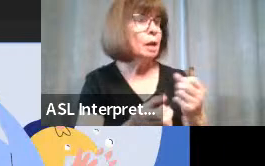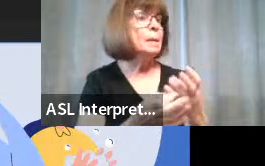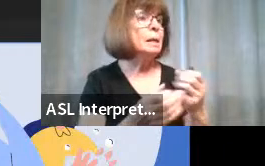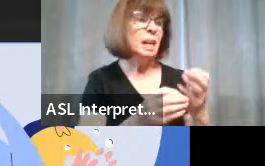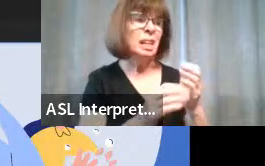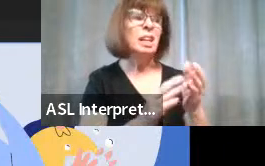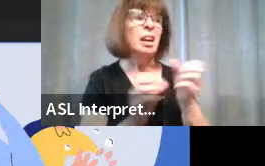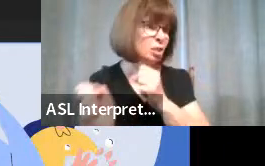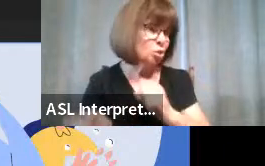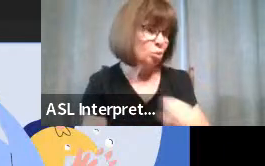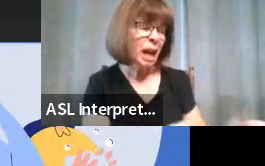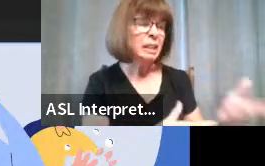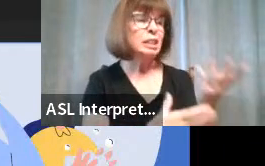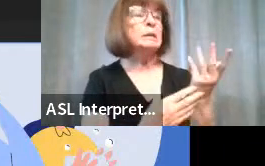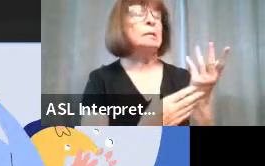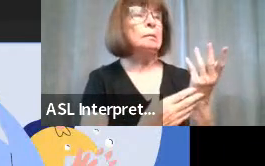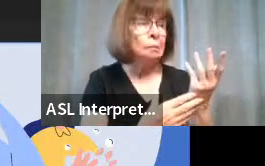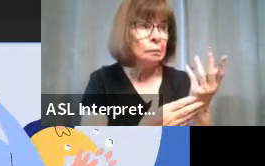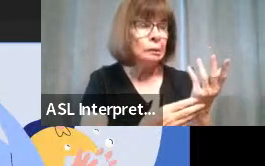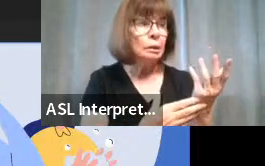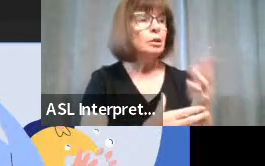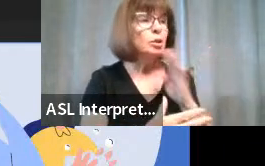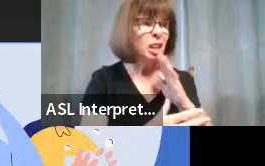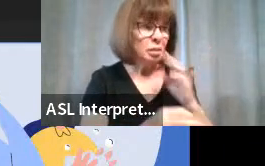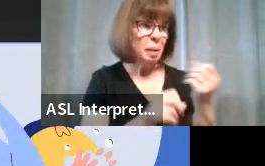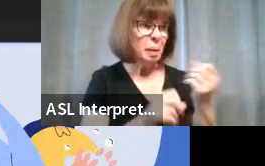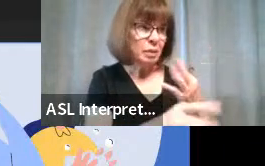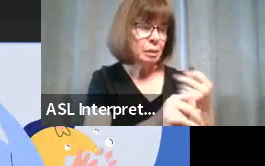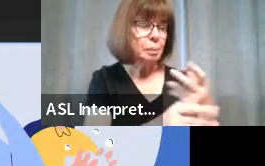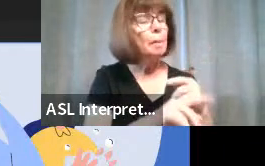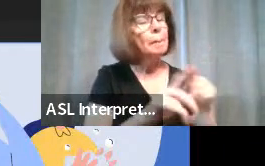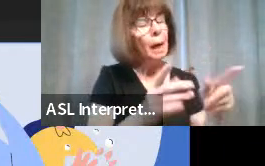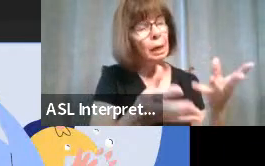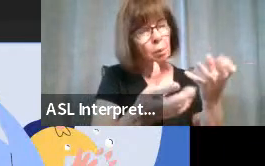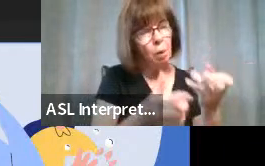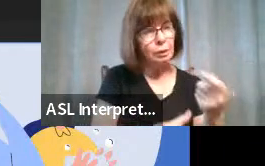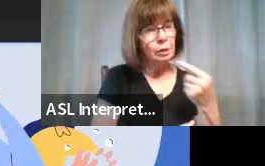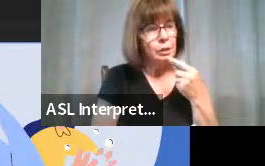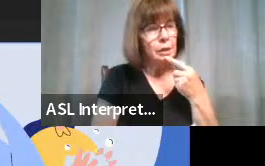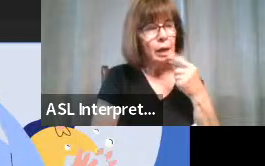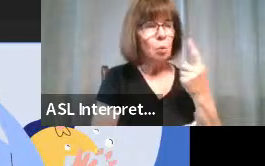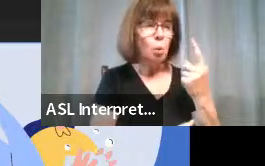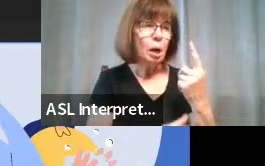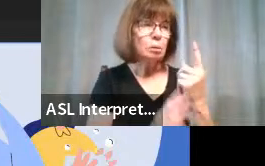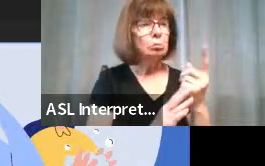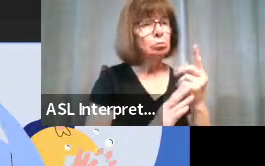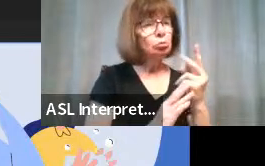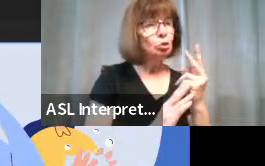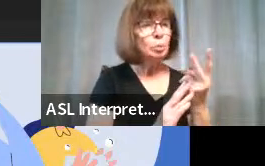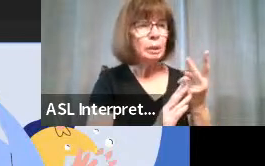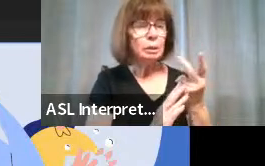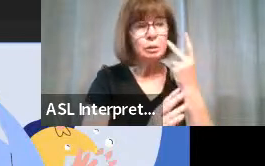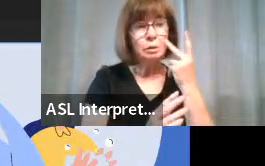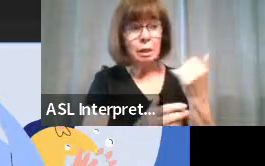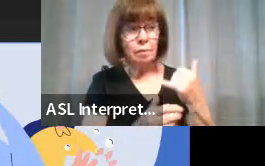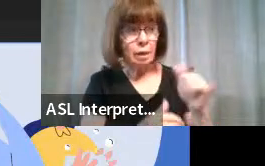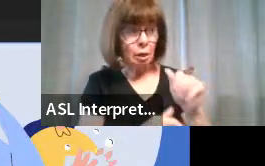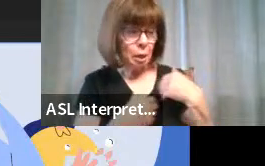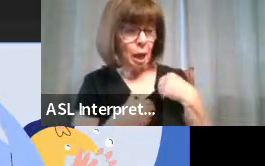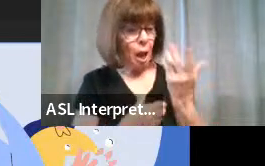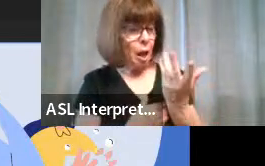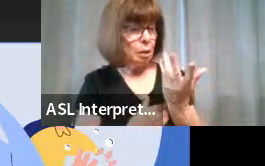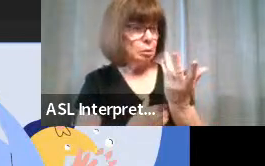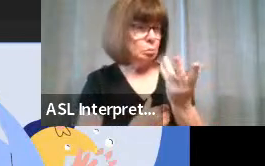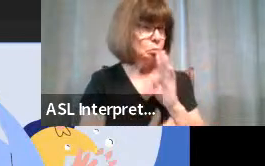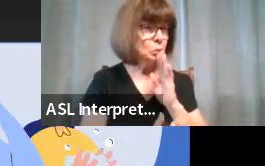about looking at the feedback. Mm-hmm. So I just wanted to take one or 2 minutes to see if anyone had comments.